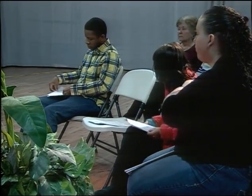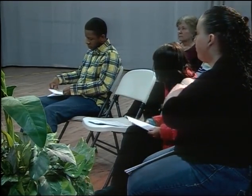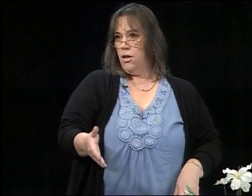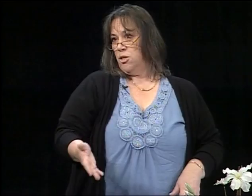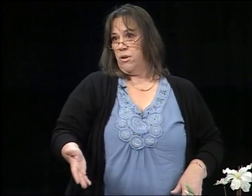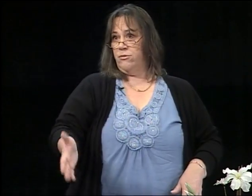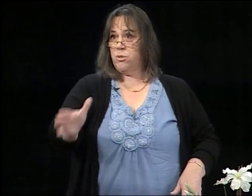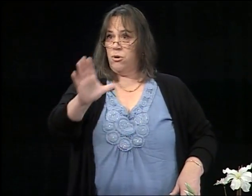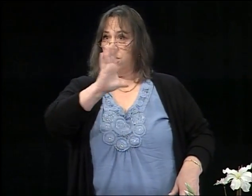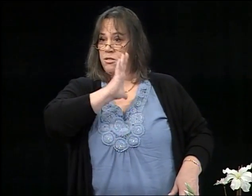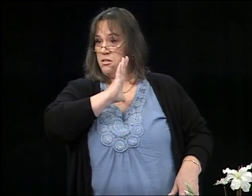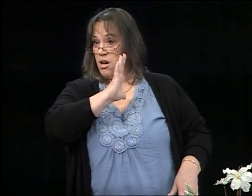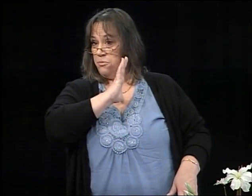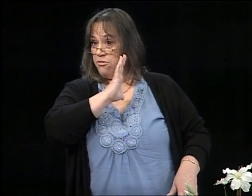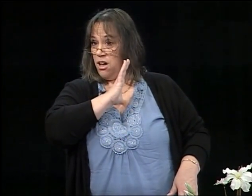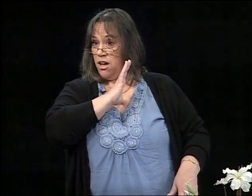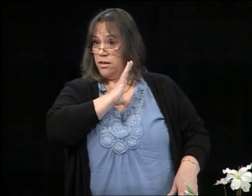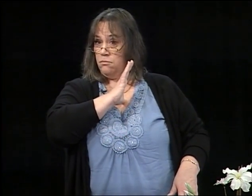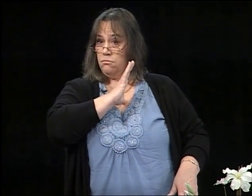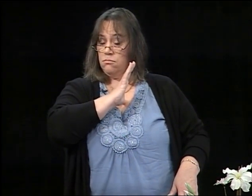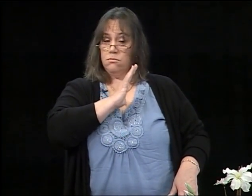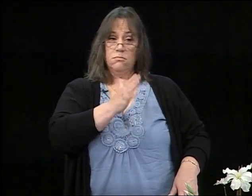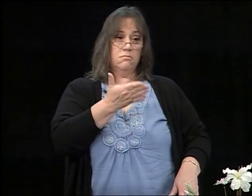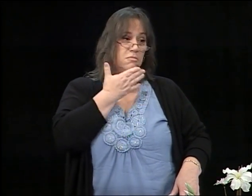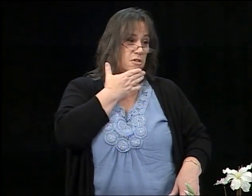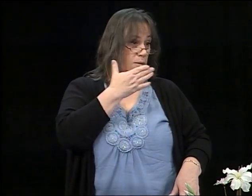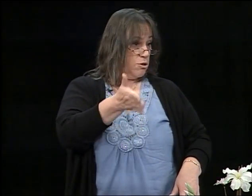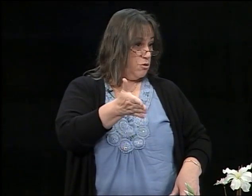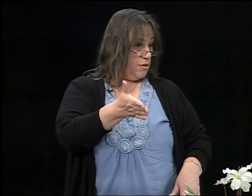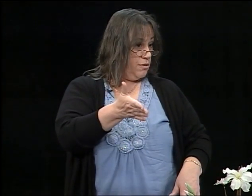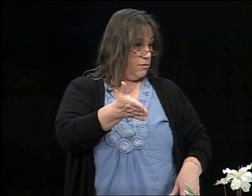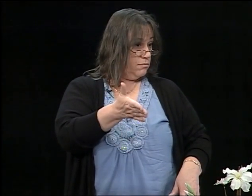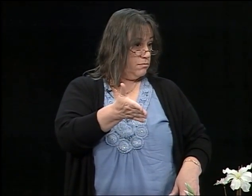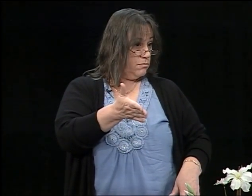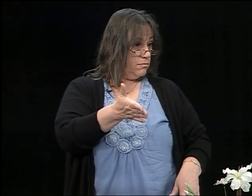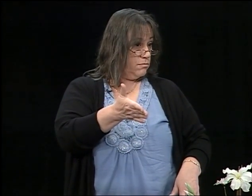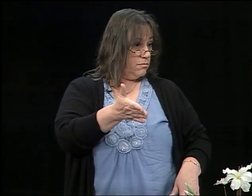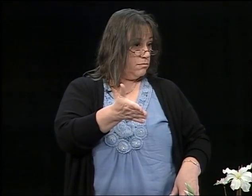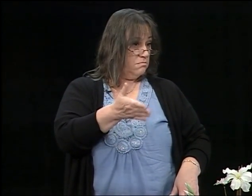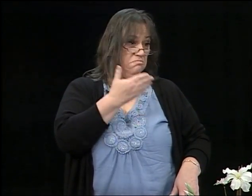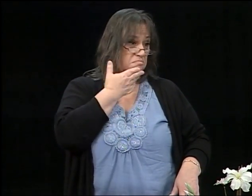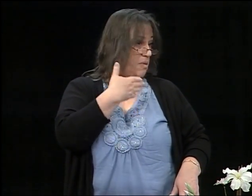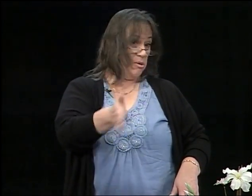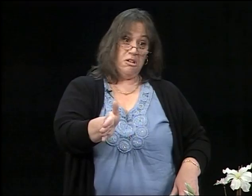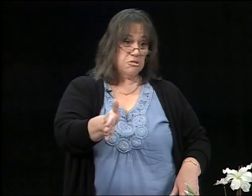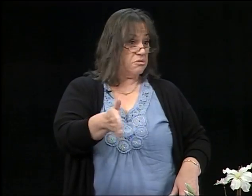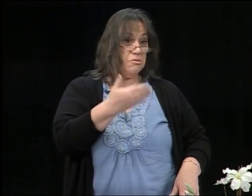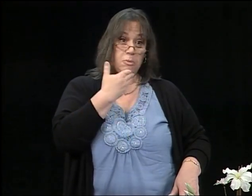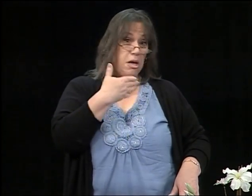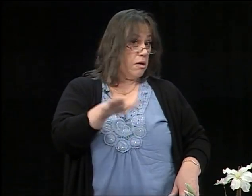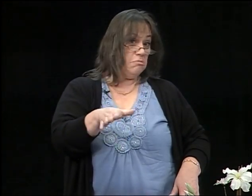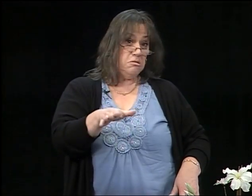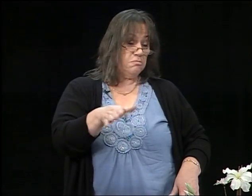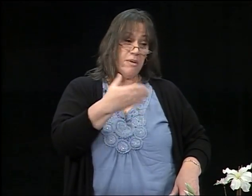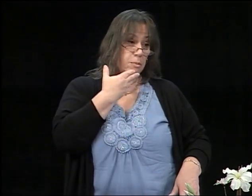You might respond, I'm fine, I'm good. Maybe you're not so good, you're bad. Well, I'm having a bad